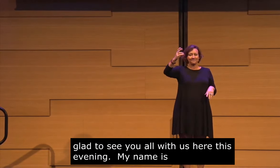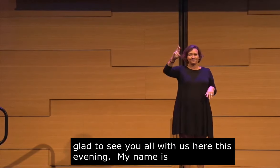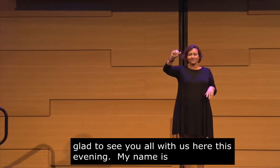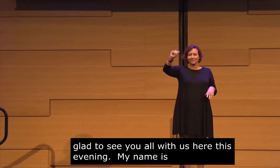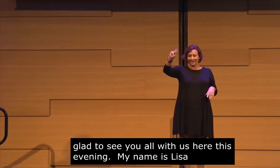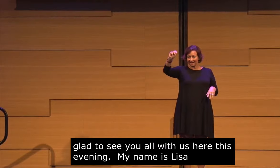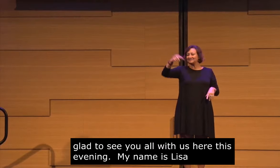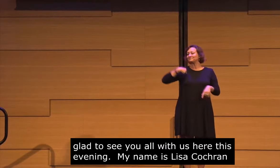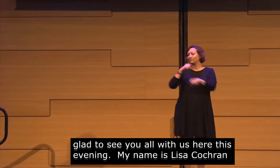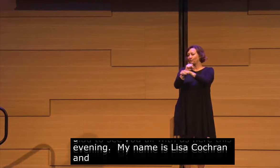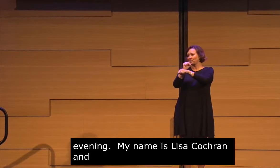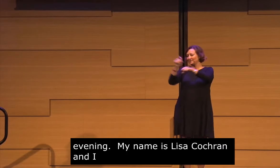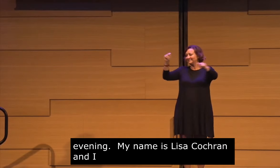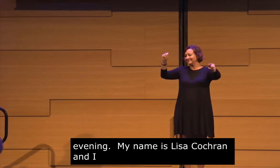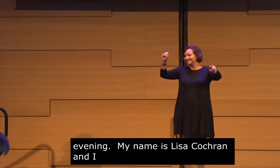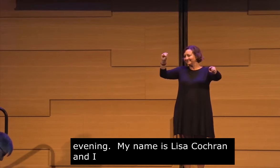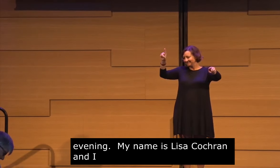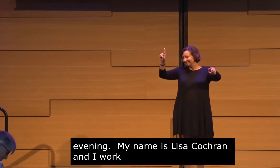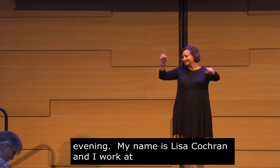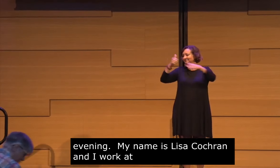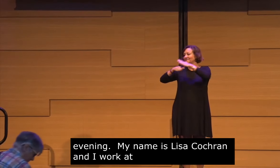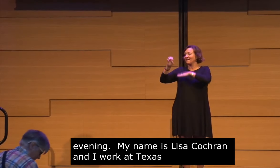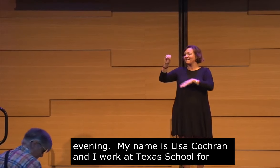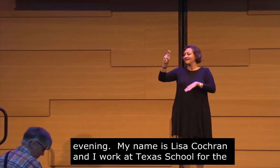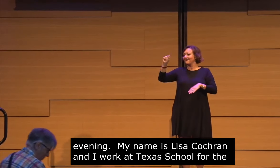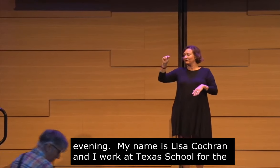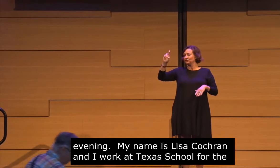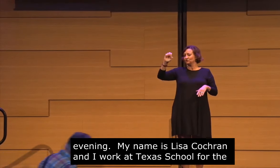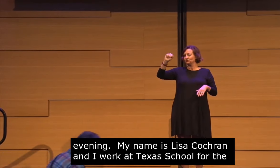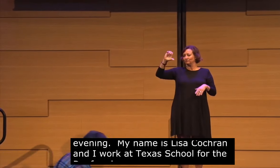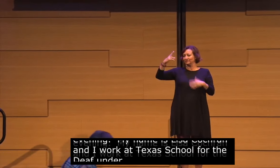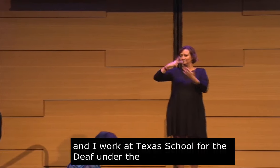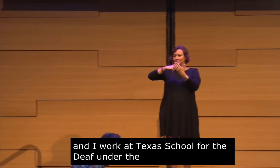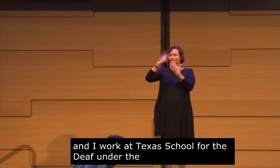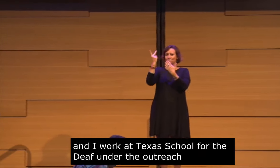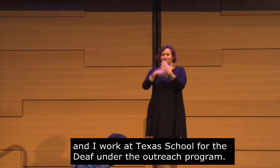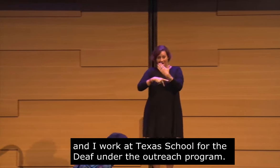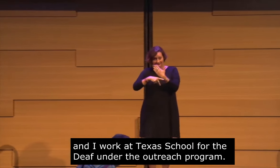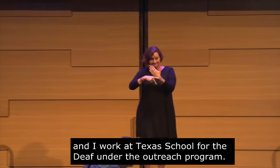Lisa Cochran, and I work at Texas School for the Deaf under the Outreach Program.